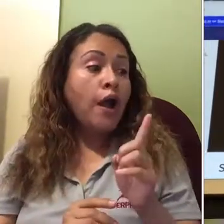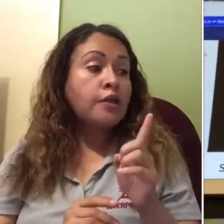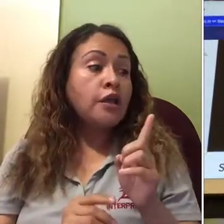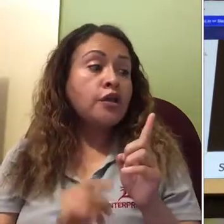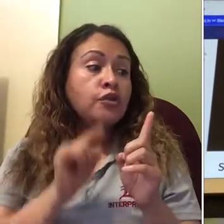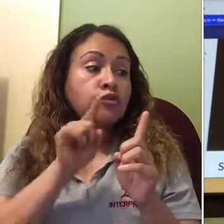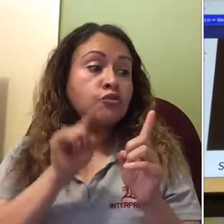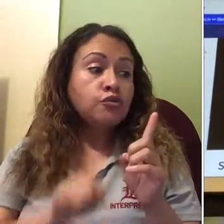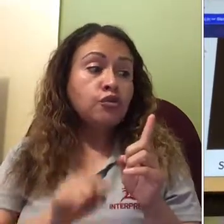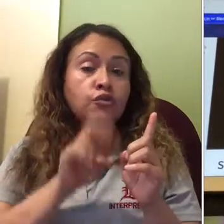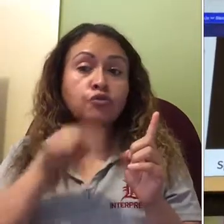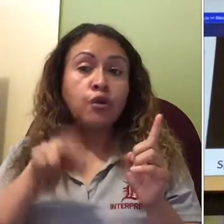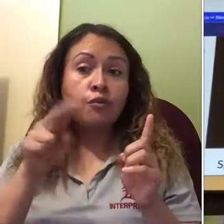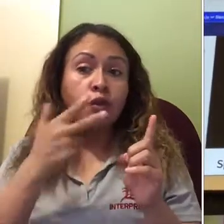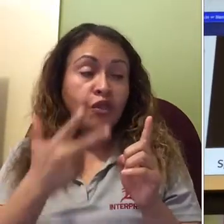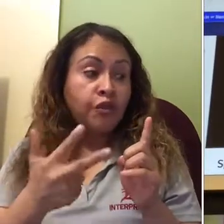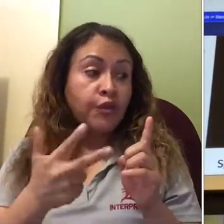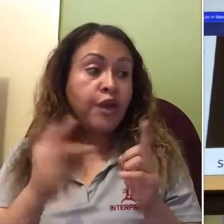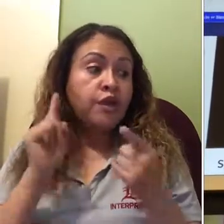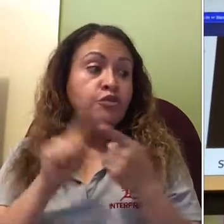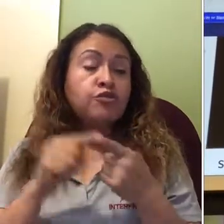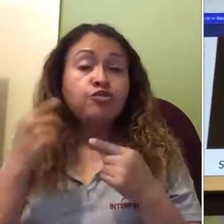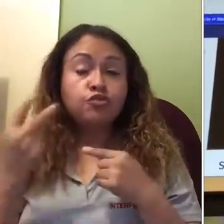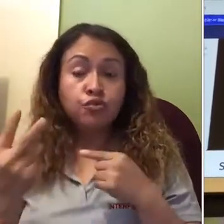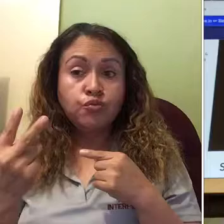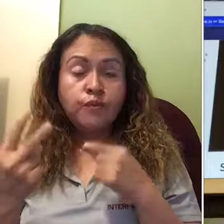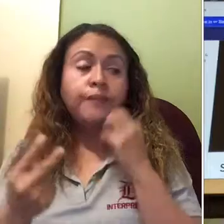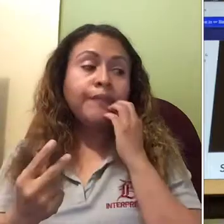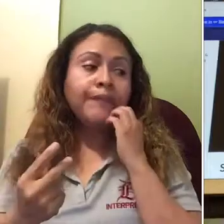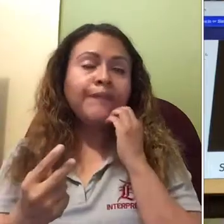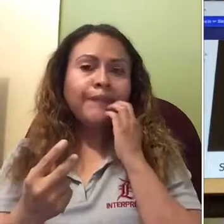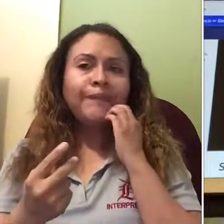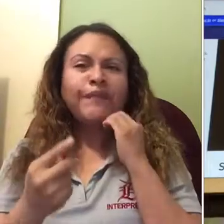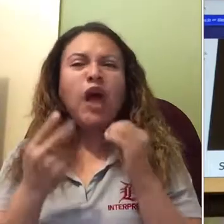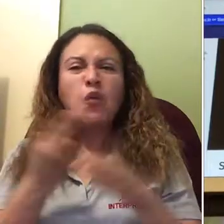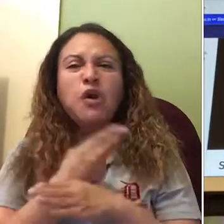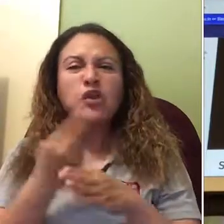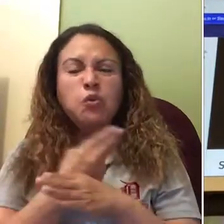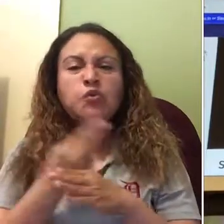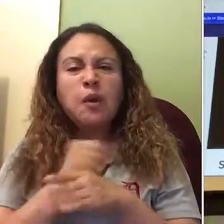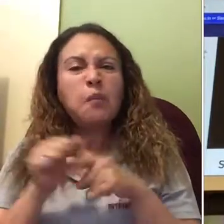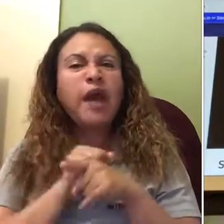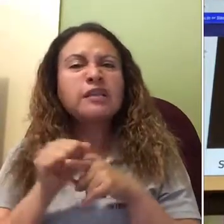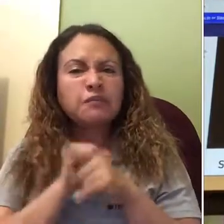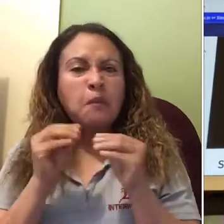to square root of 3 to 2. And now we'll apply this in a bunch of problems.